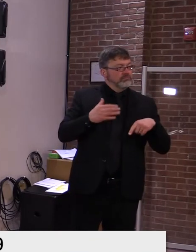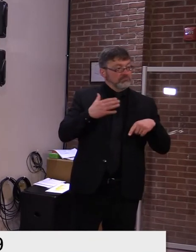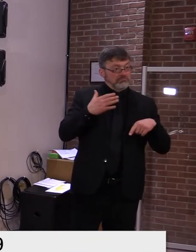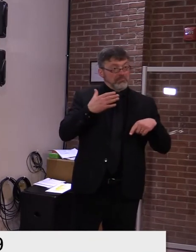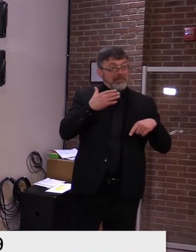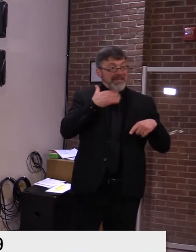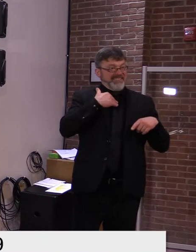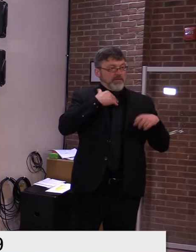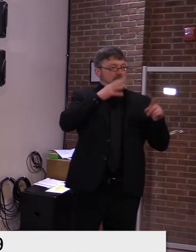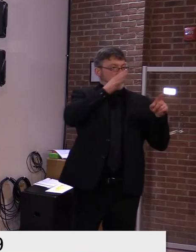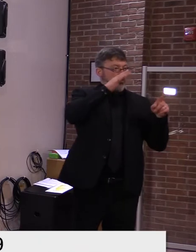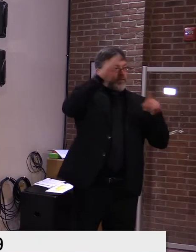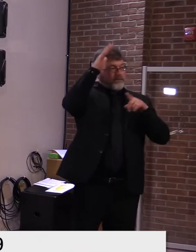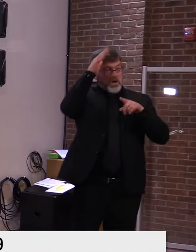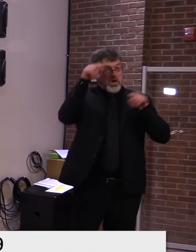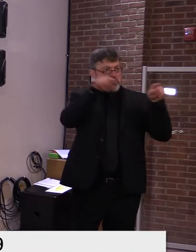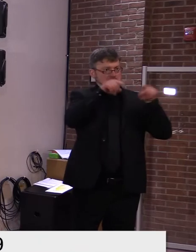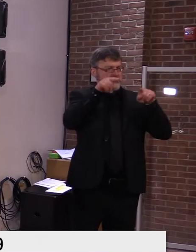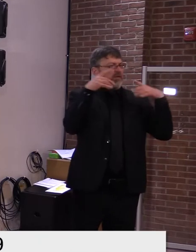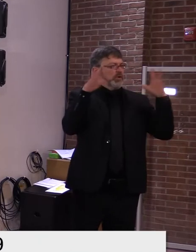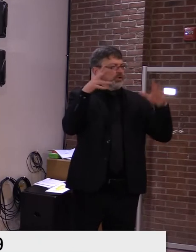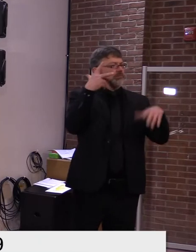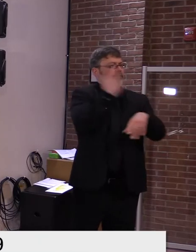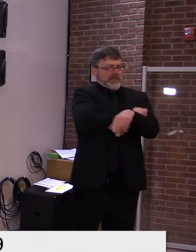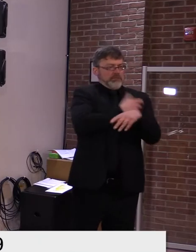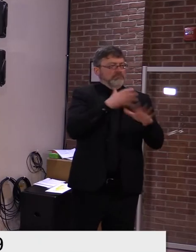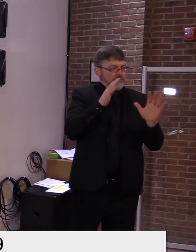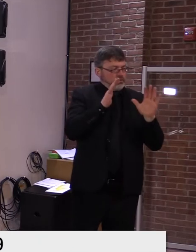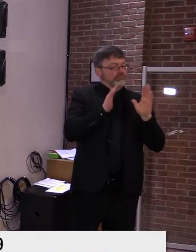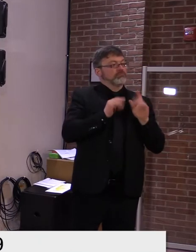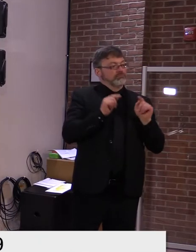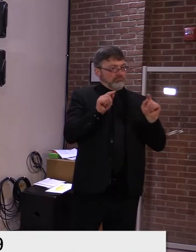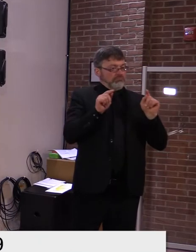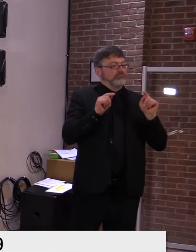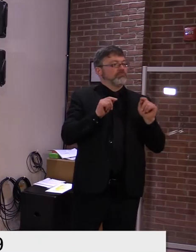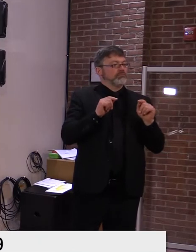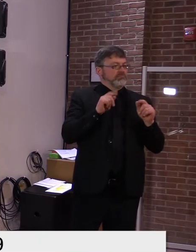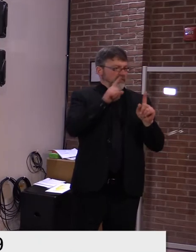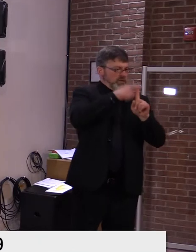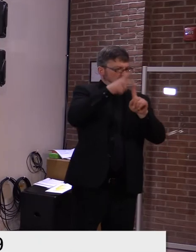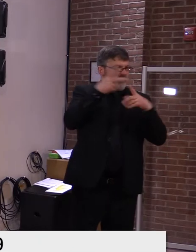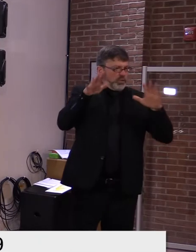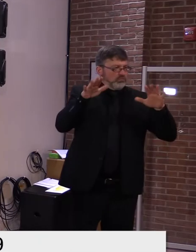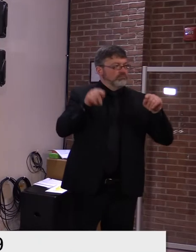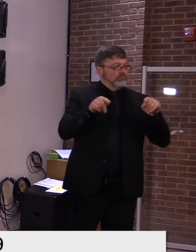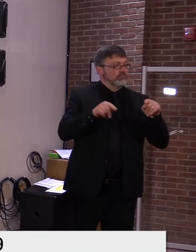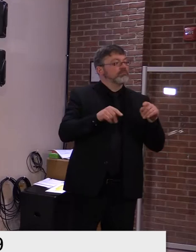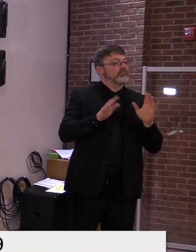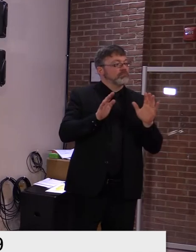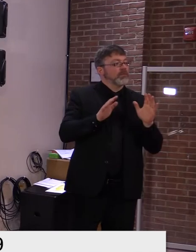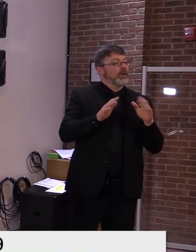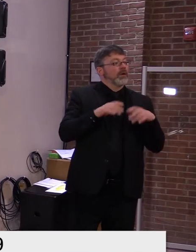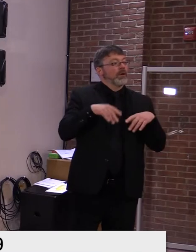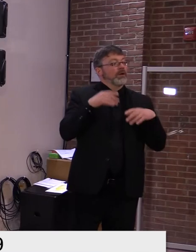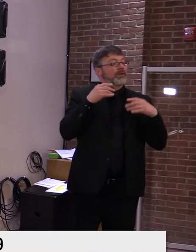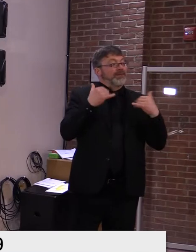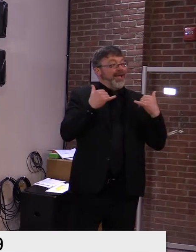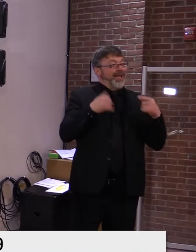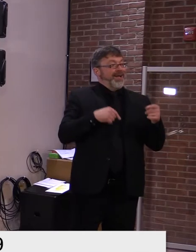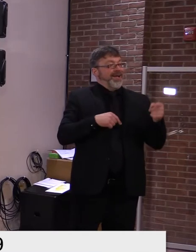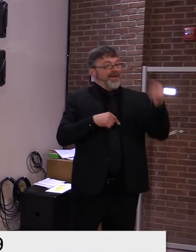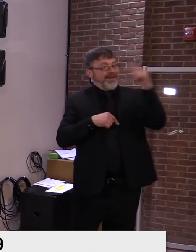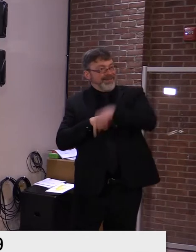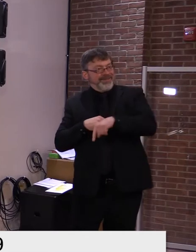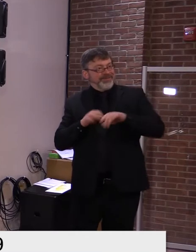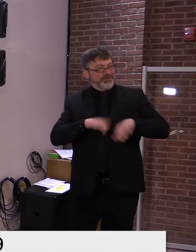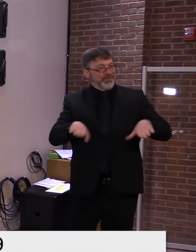But if there's a family with children that cannot be vaccinated due to their age, but the parents